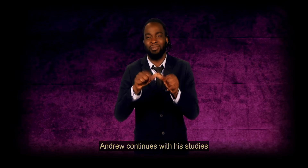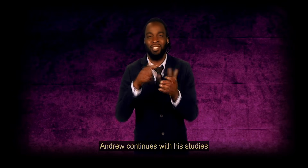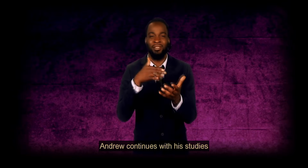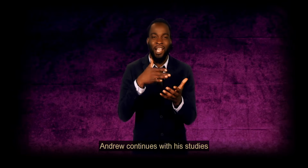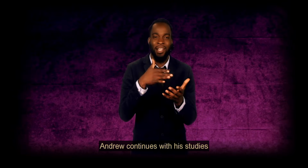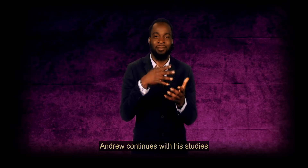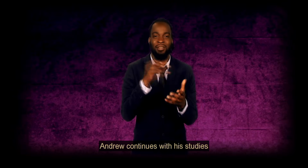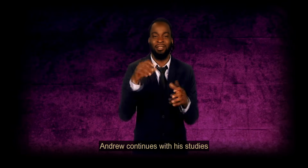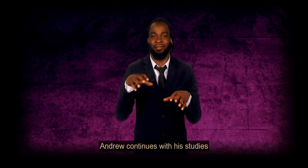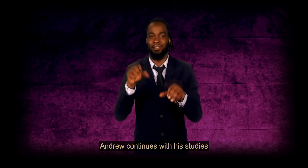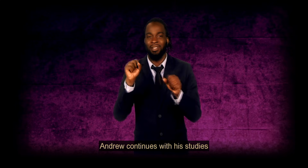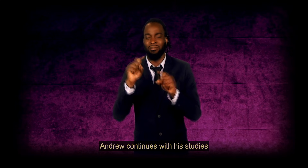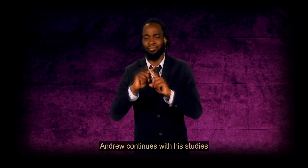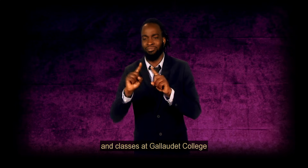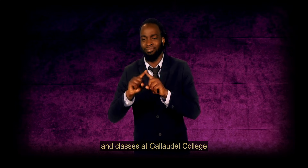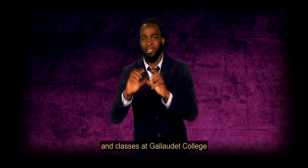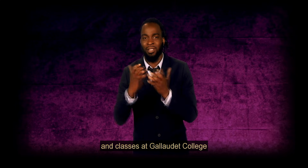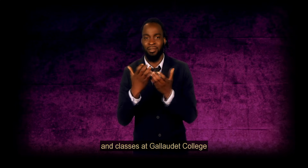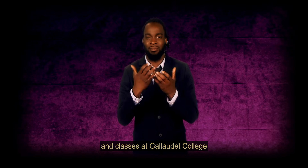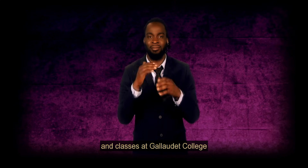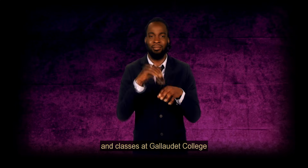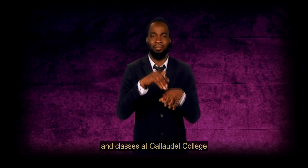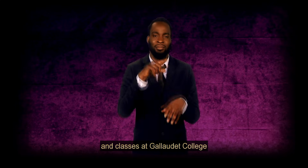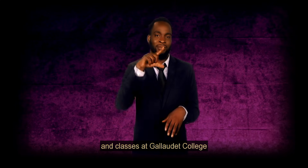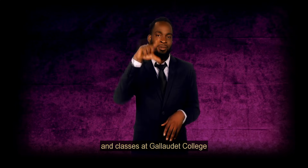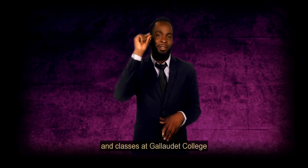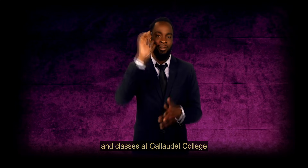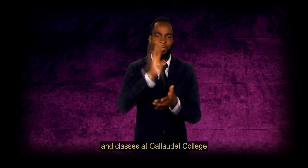Andrew continues with his studies and classes at Gallaudet College